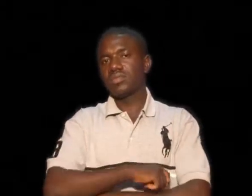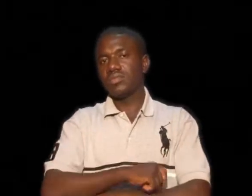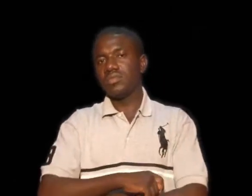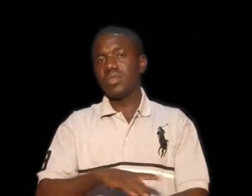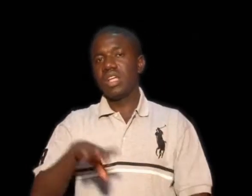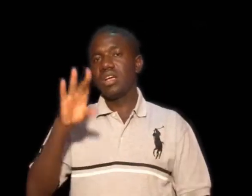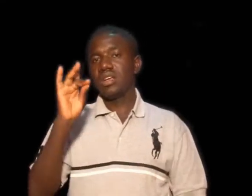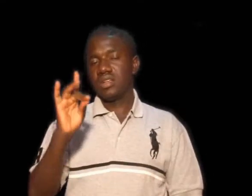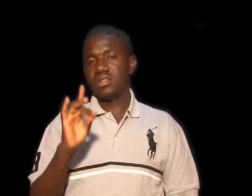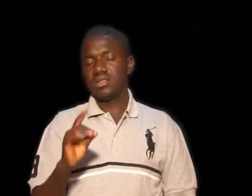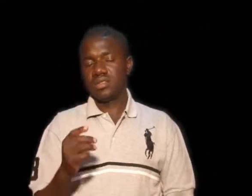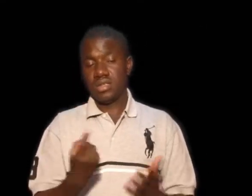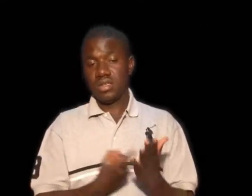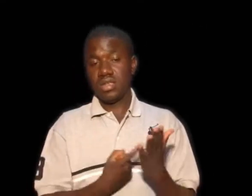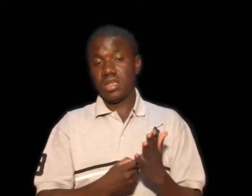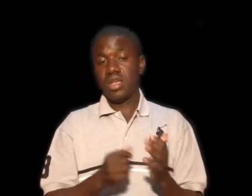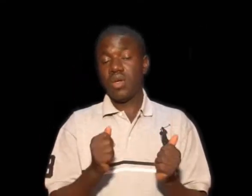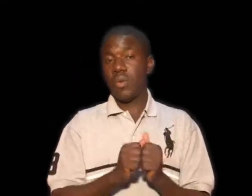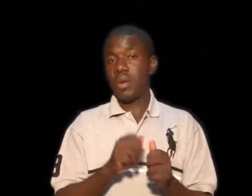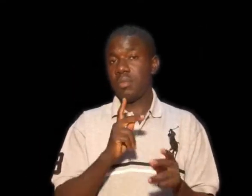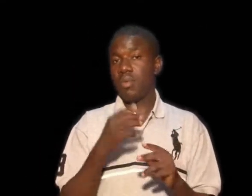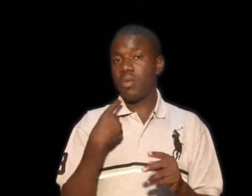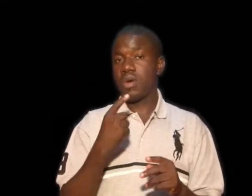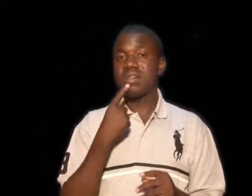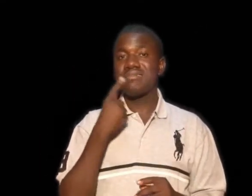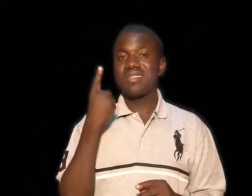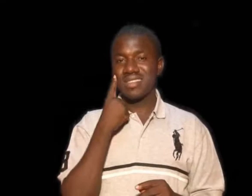Table 8. Interacting with people who are deaf and blind.